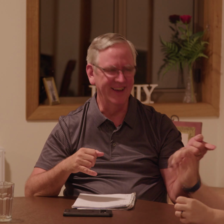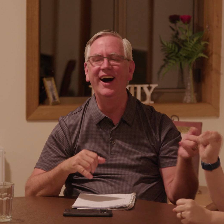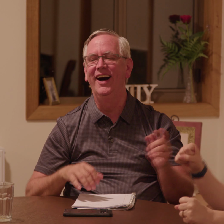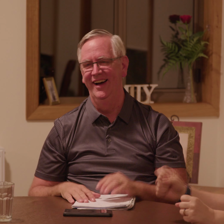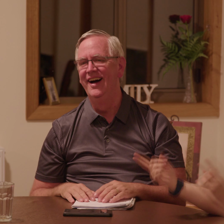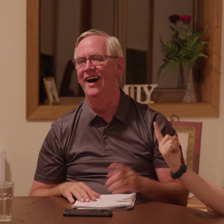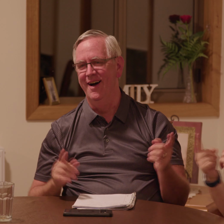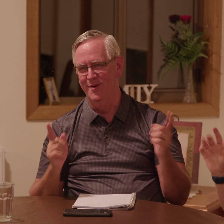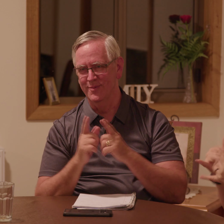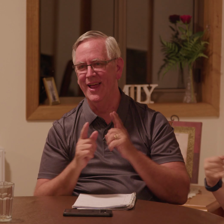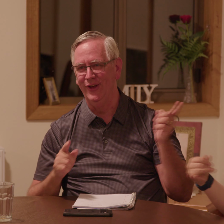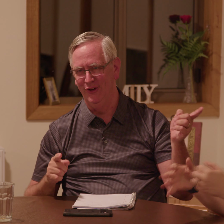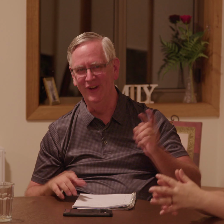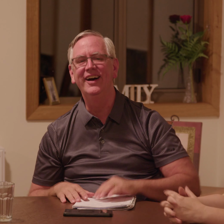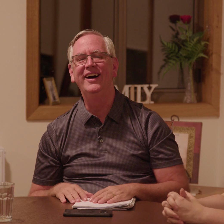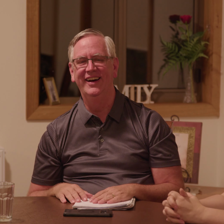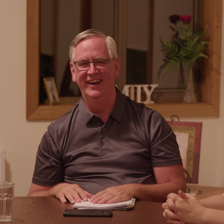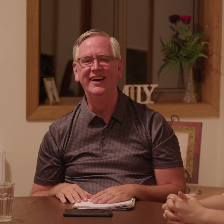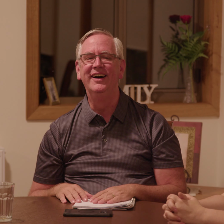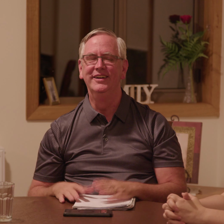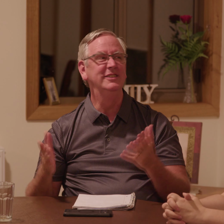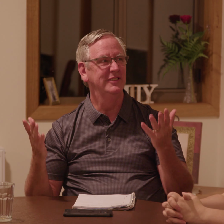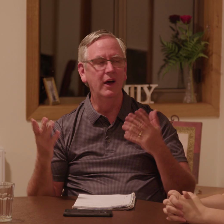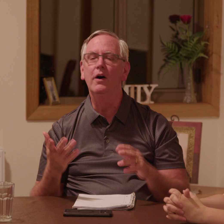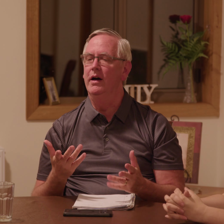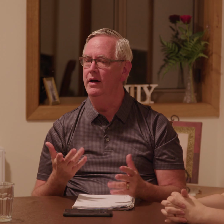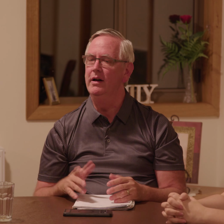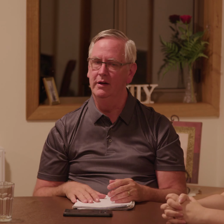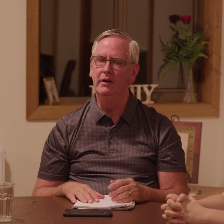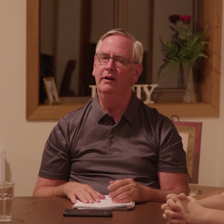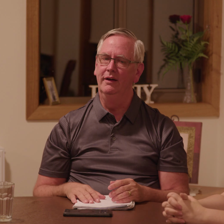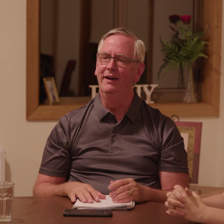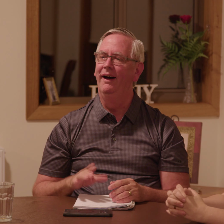the Solomon Islands. For the